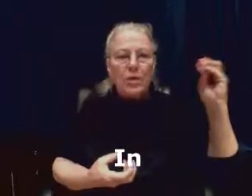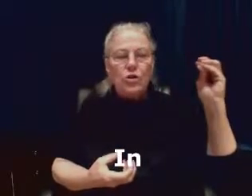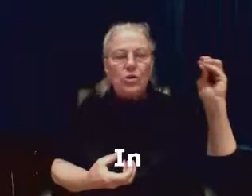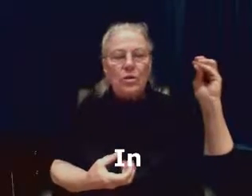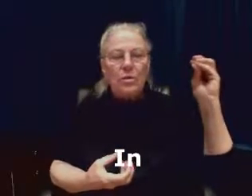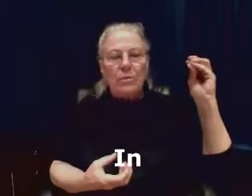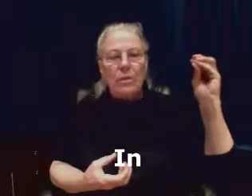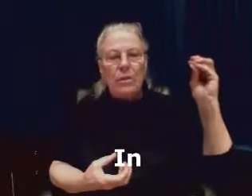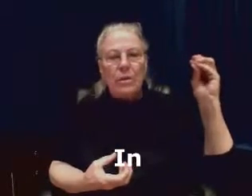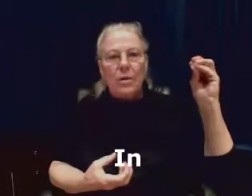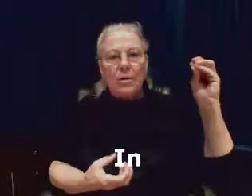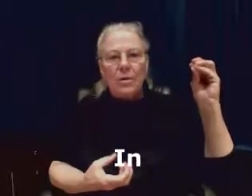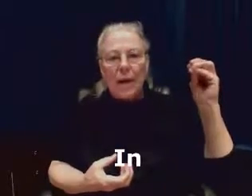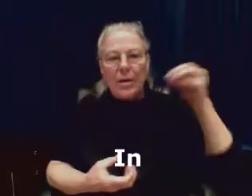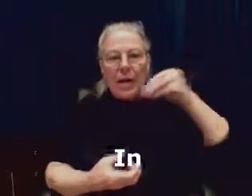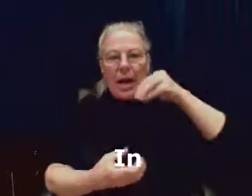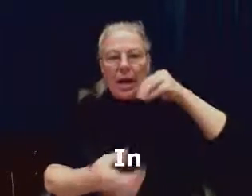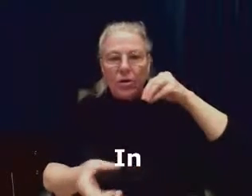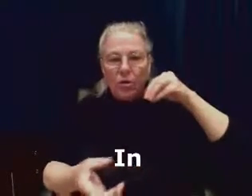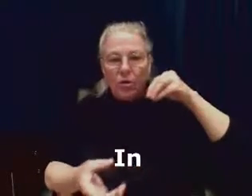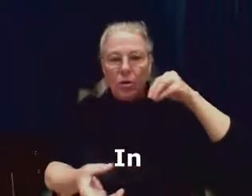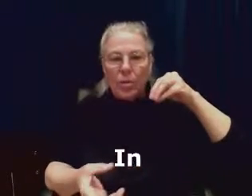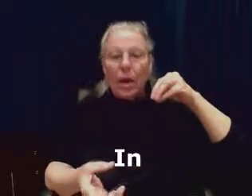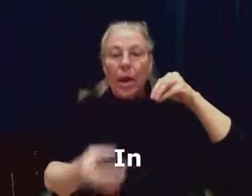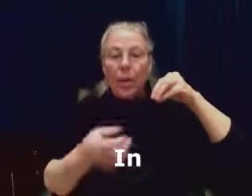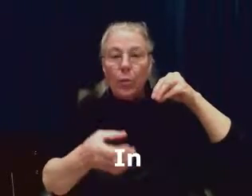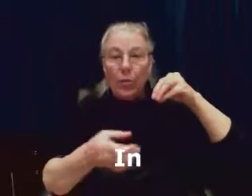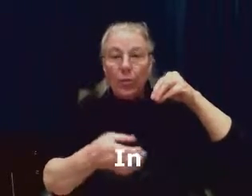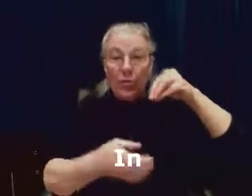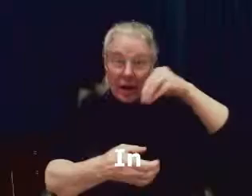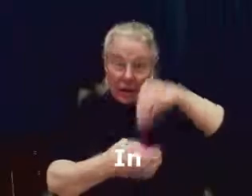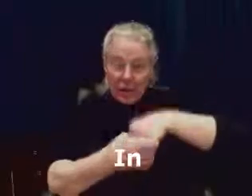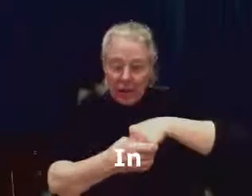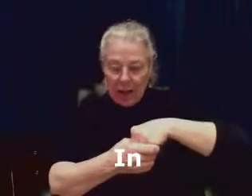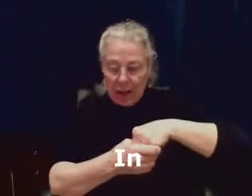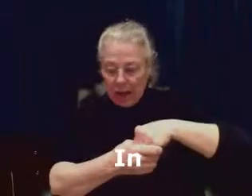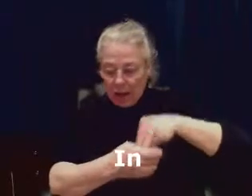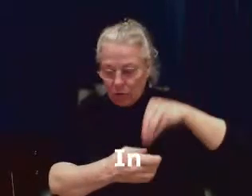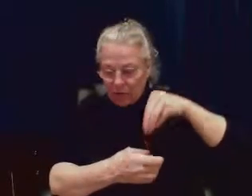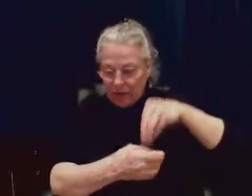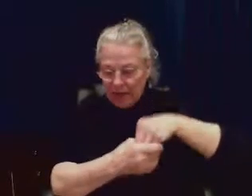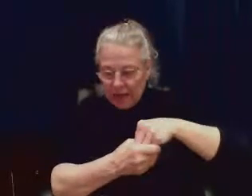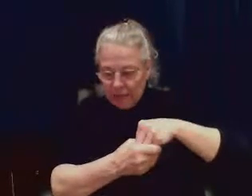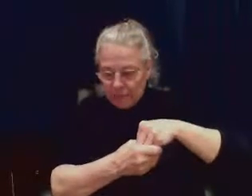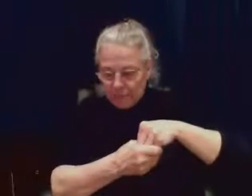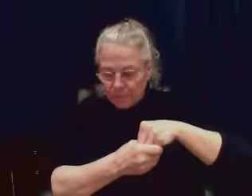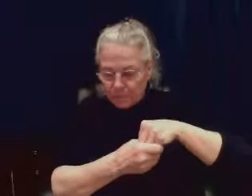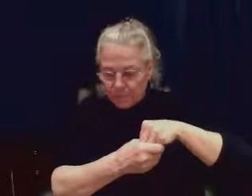Pinch your dominant hand, you form a cup with your non-dominant hand, and it goes in.